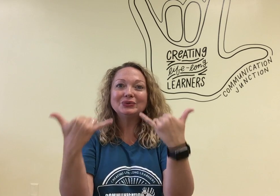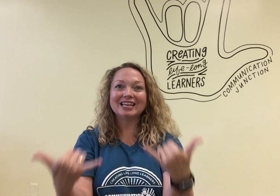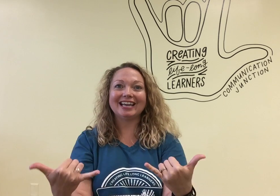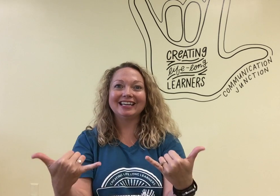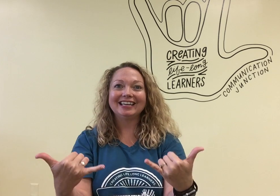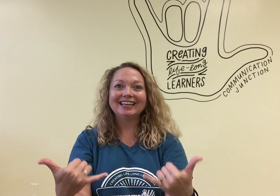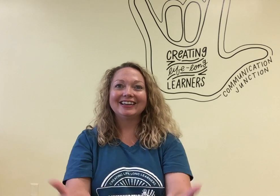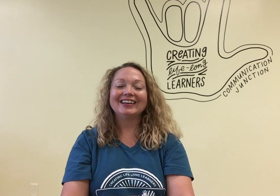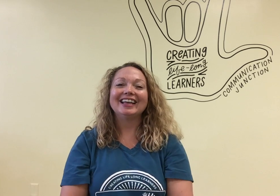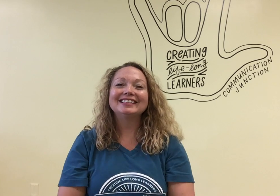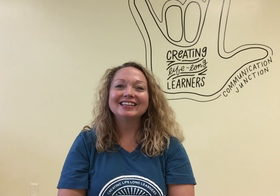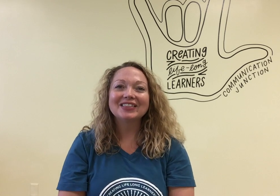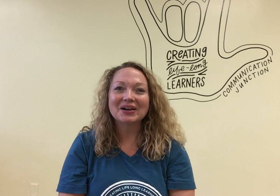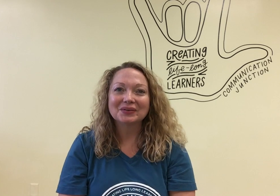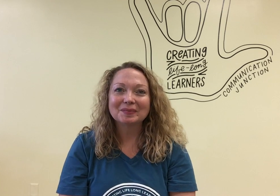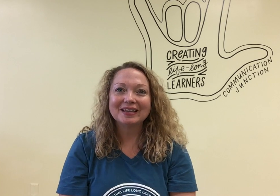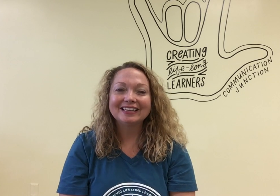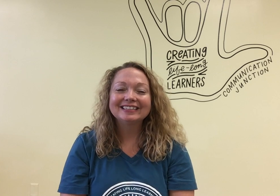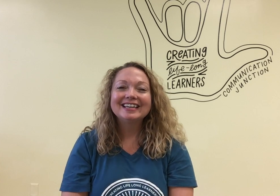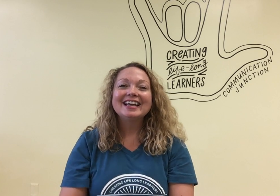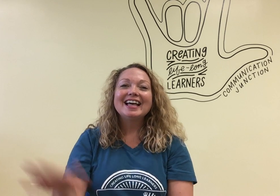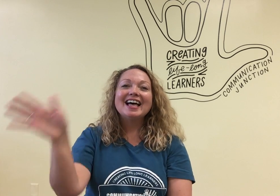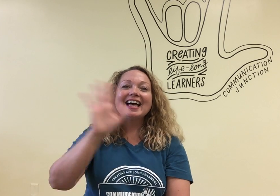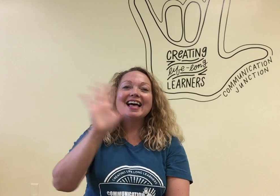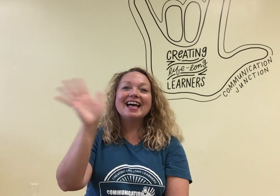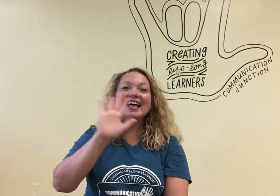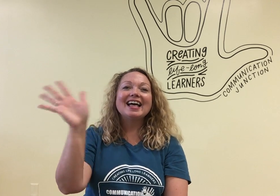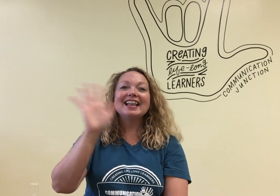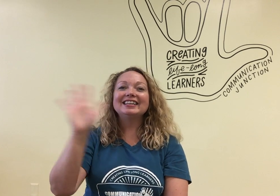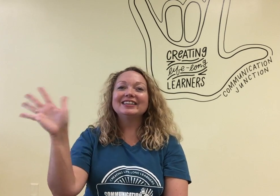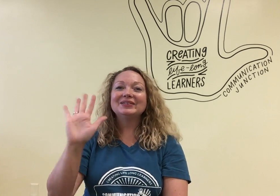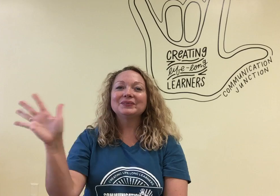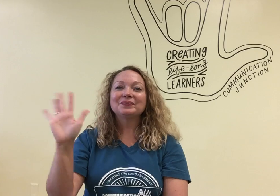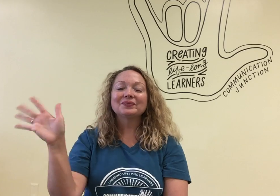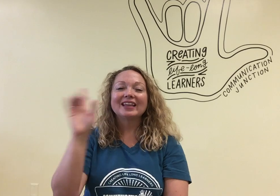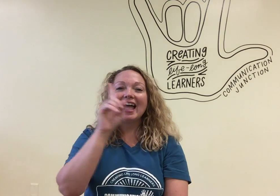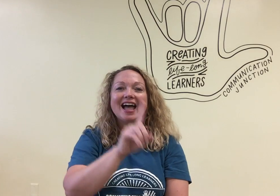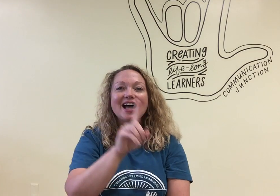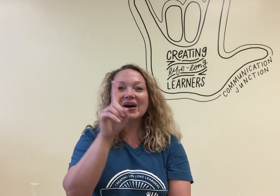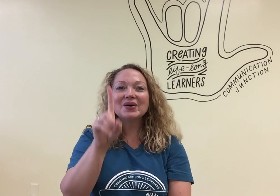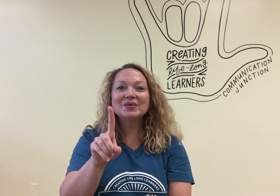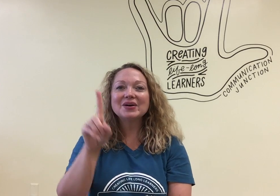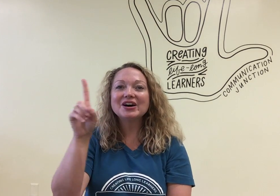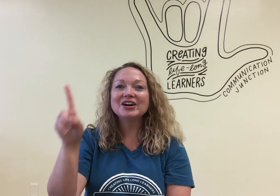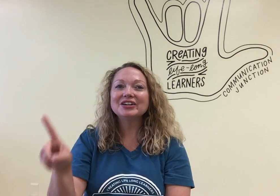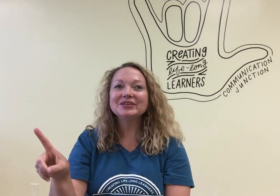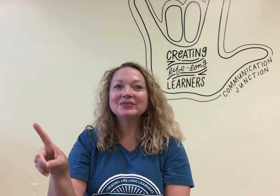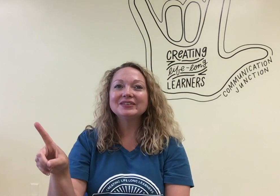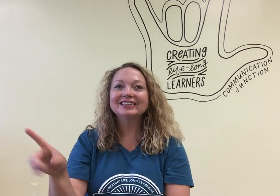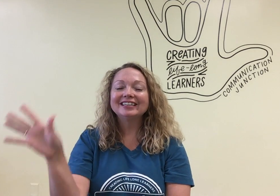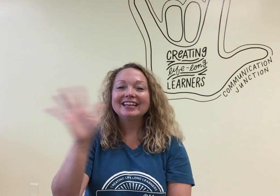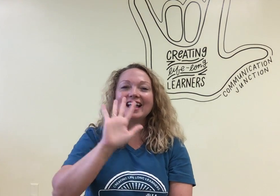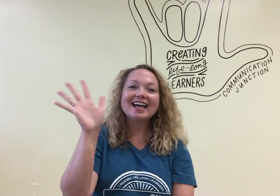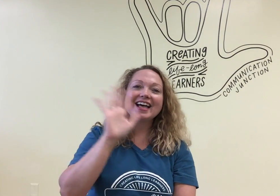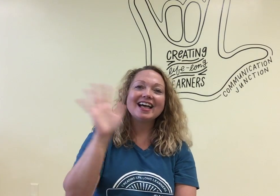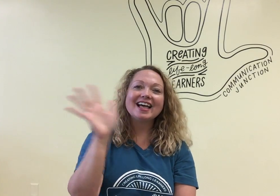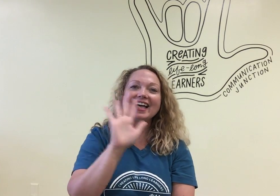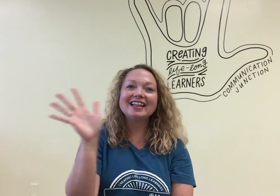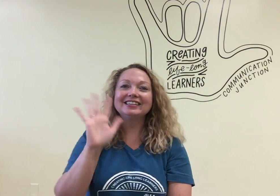today. And sing along with me. Hello, how are you?